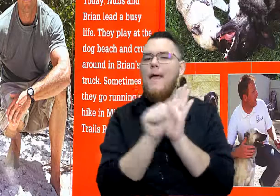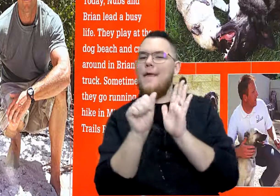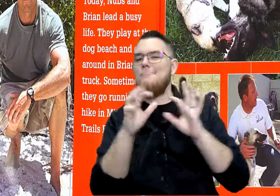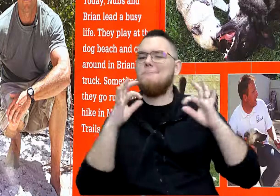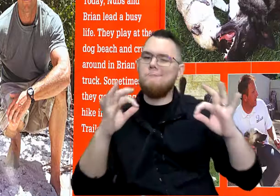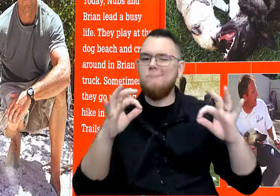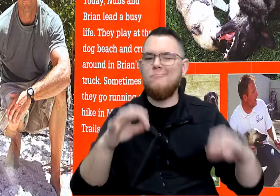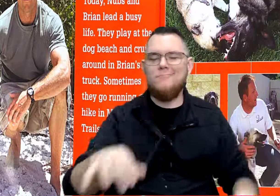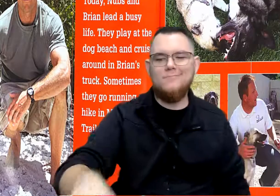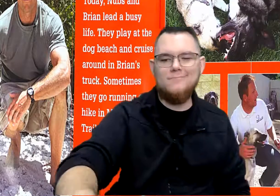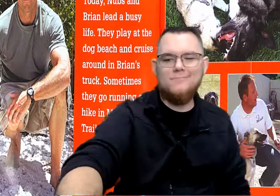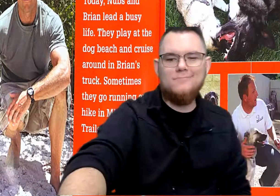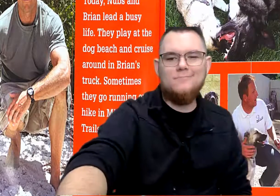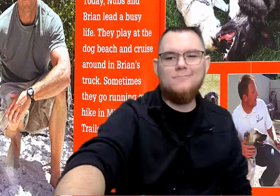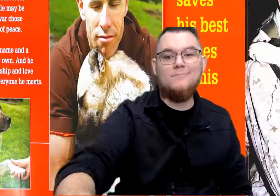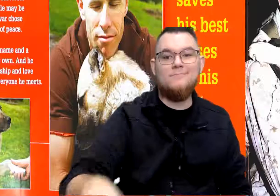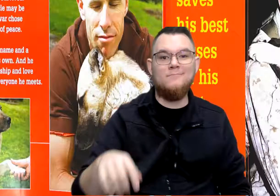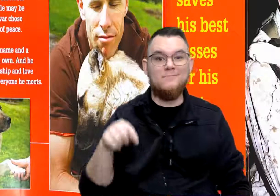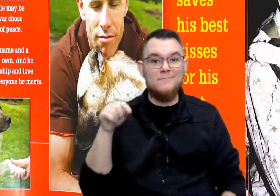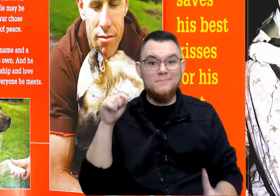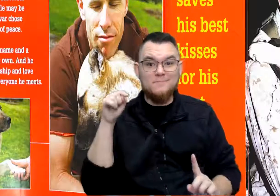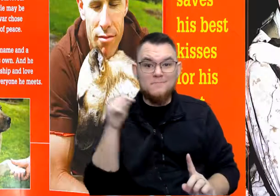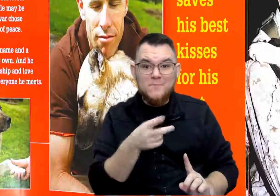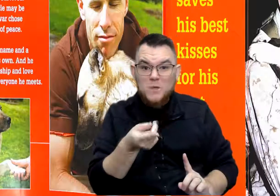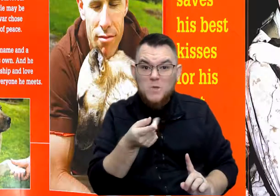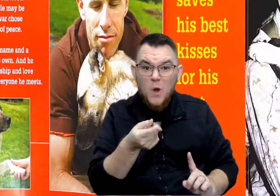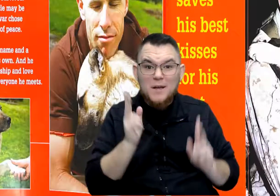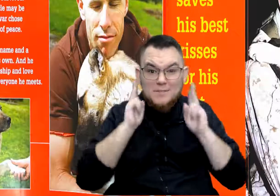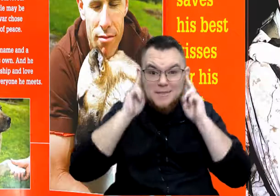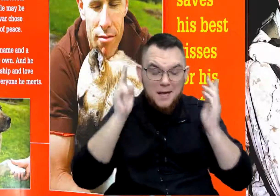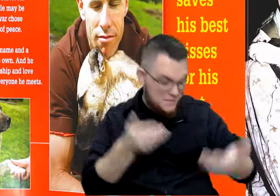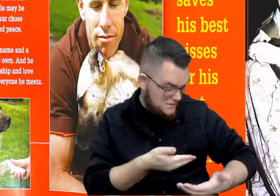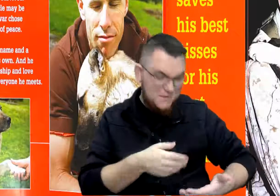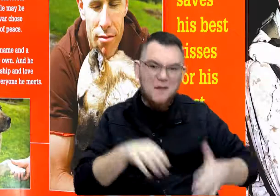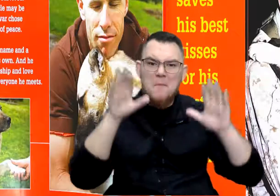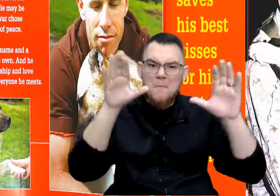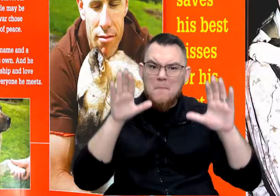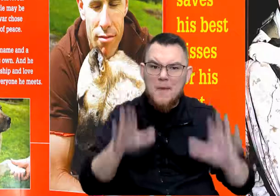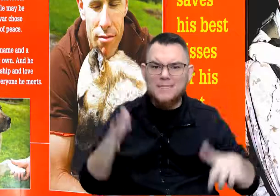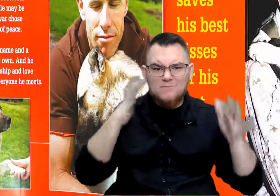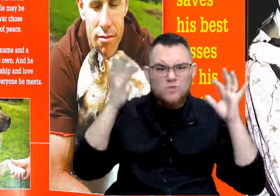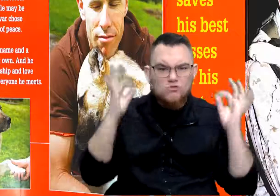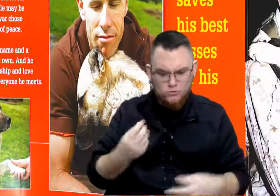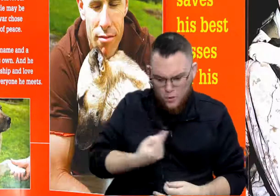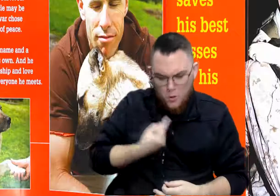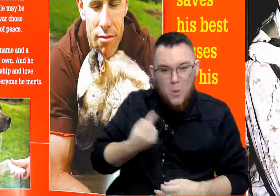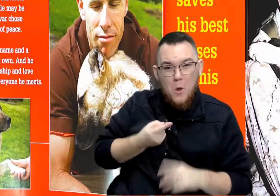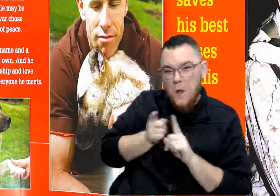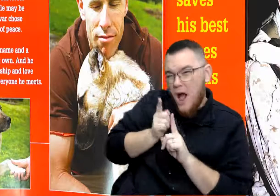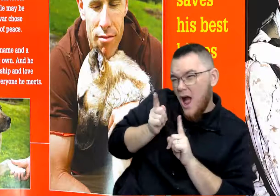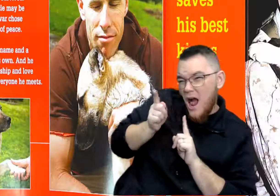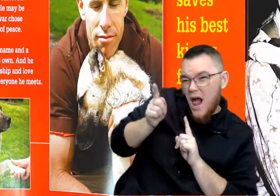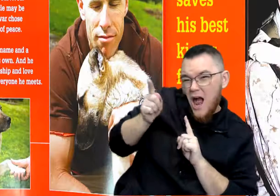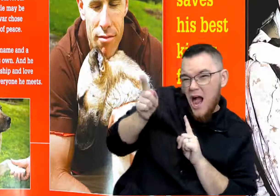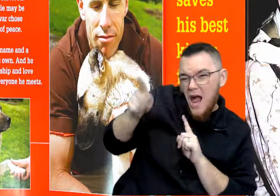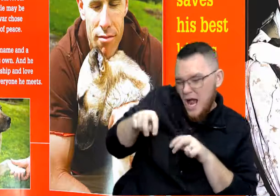This small dog has done amazing things in his short life. He chose to travel 70 miles alone across the desert to